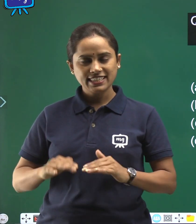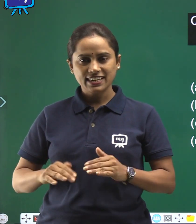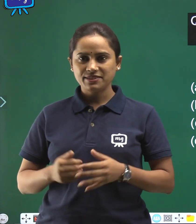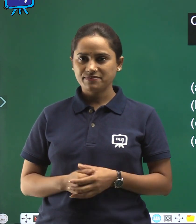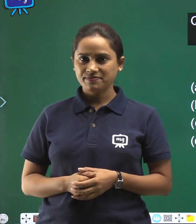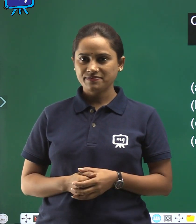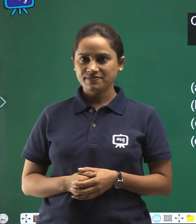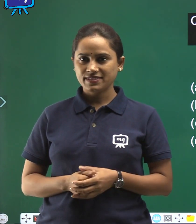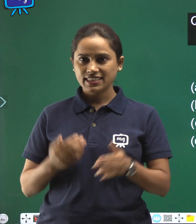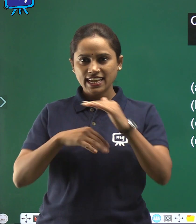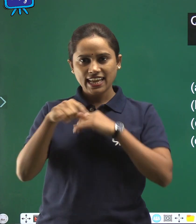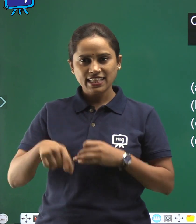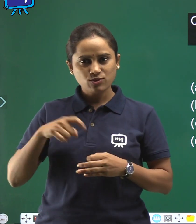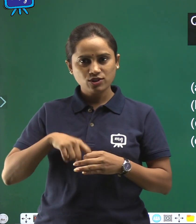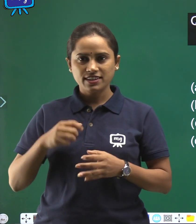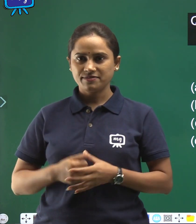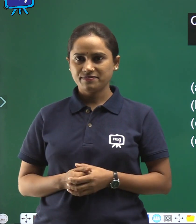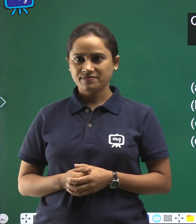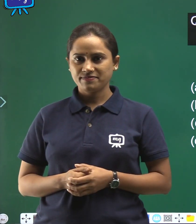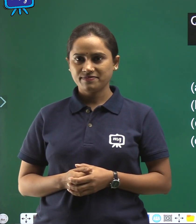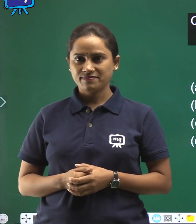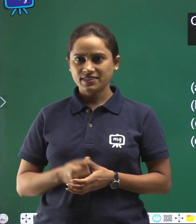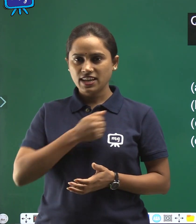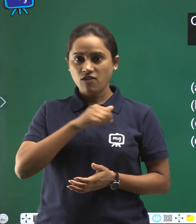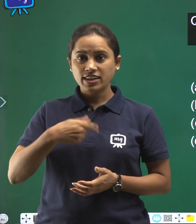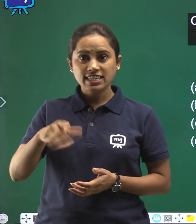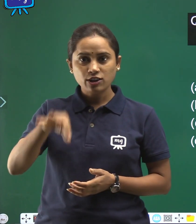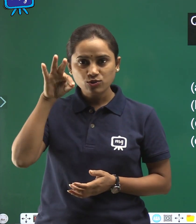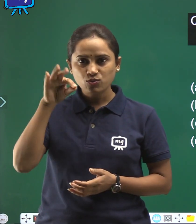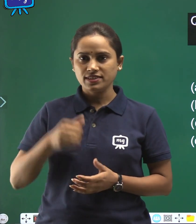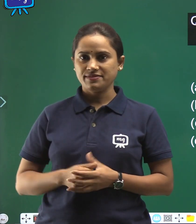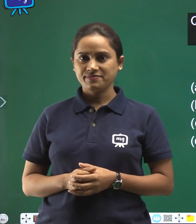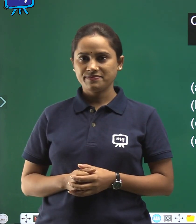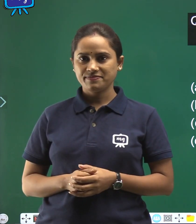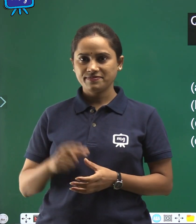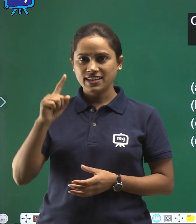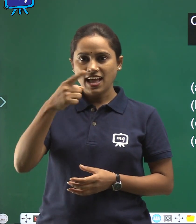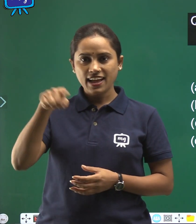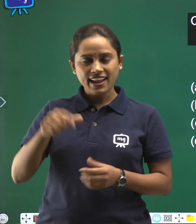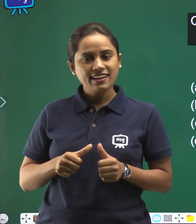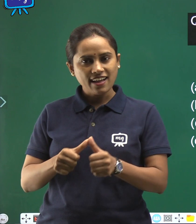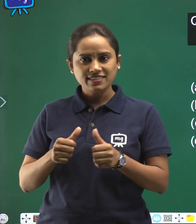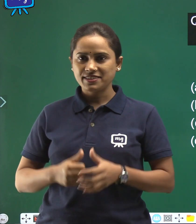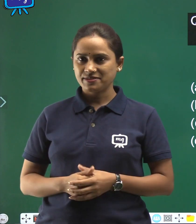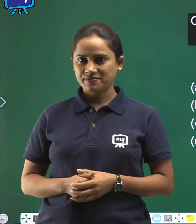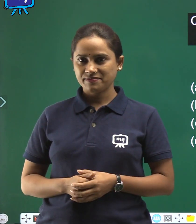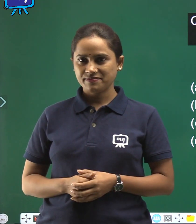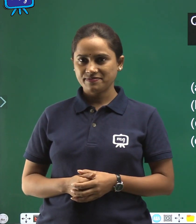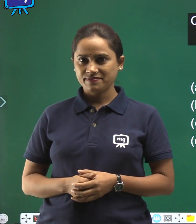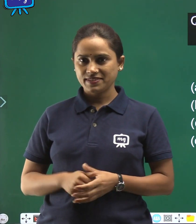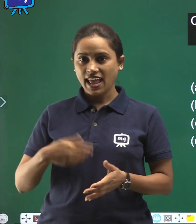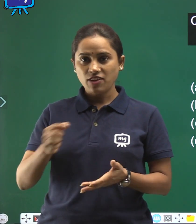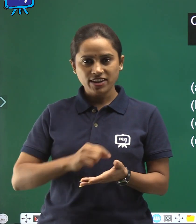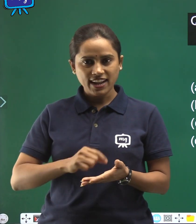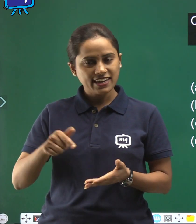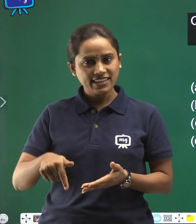Children, in this question, we shall choose a correct answer and will